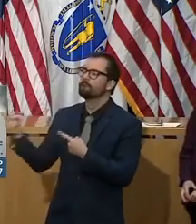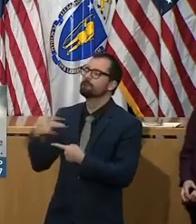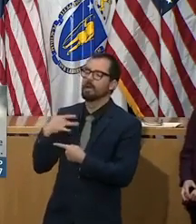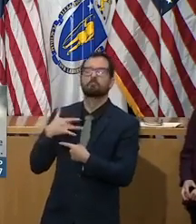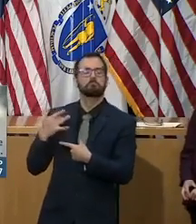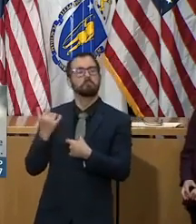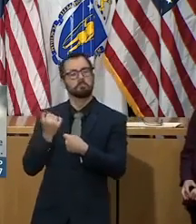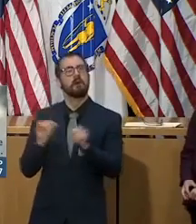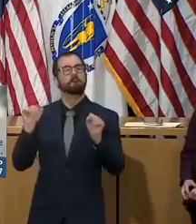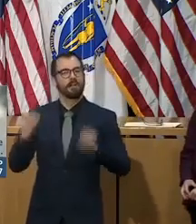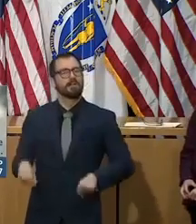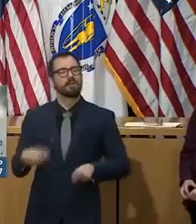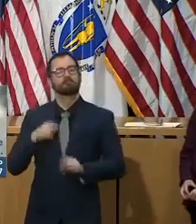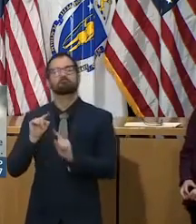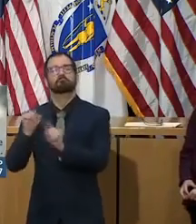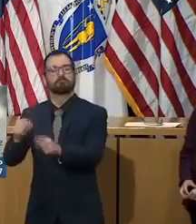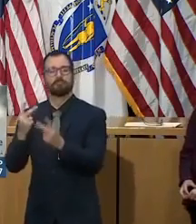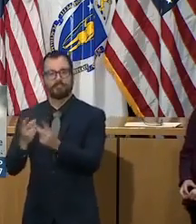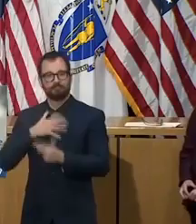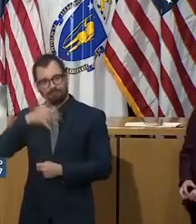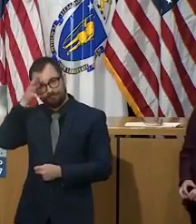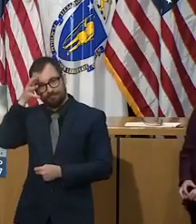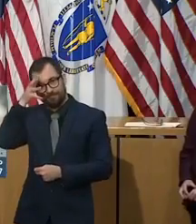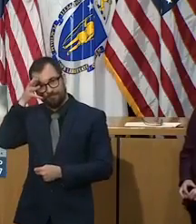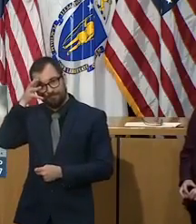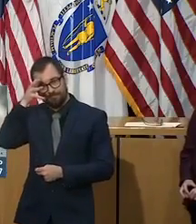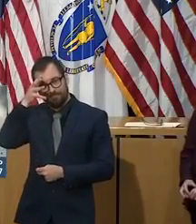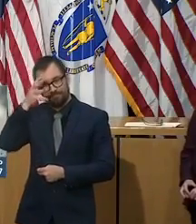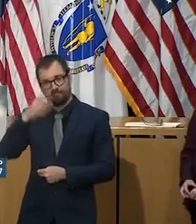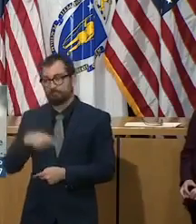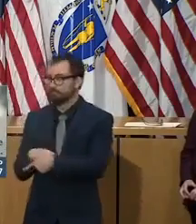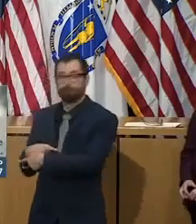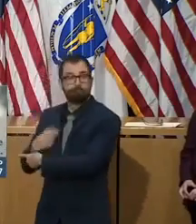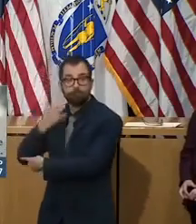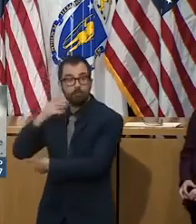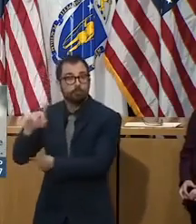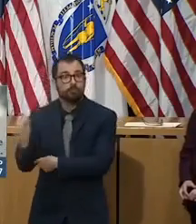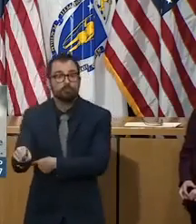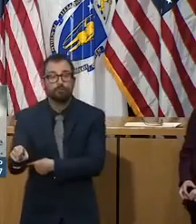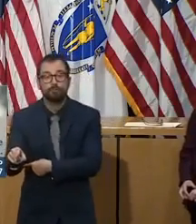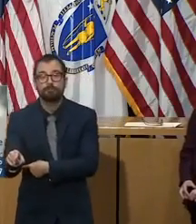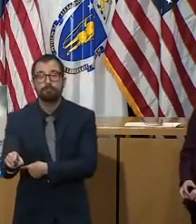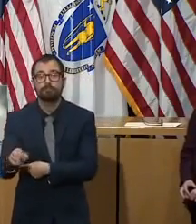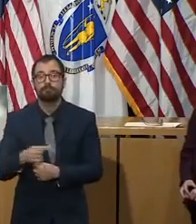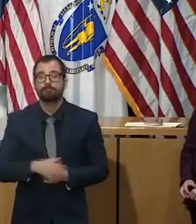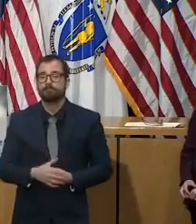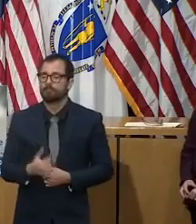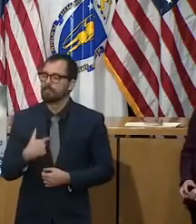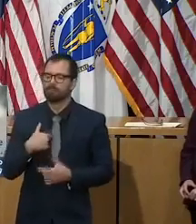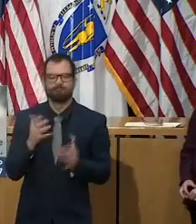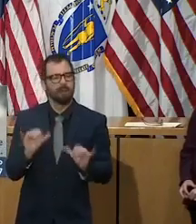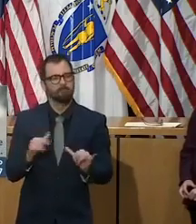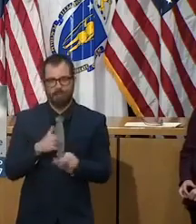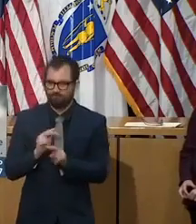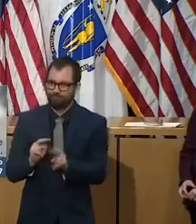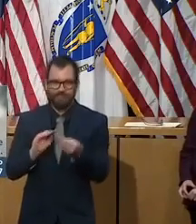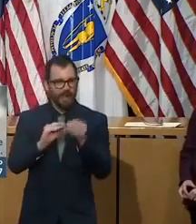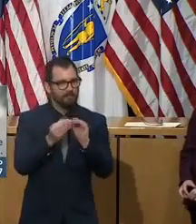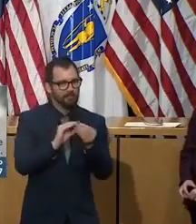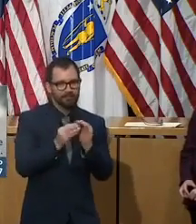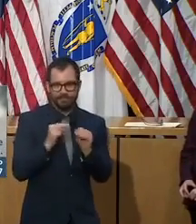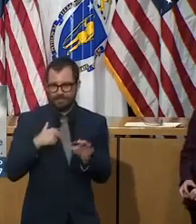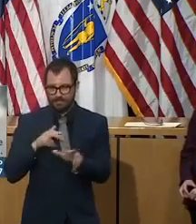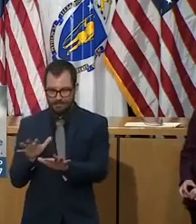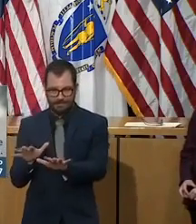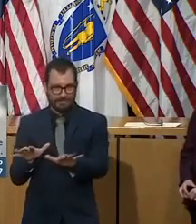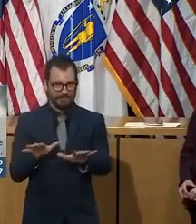people, and I think are going to continue to pursue that. One of my brothers actually showed my dad how